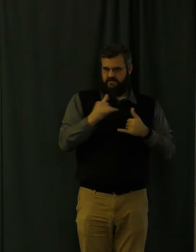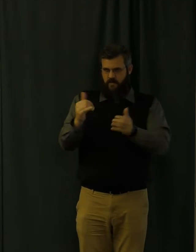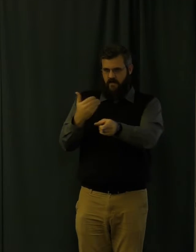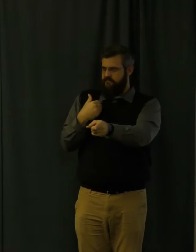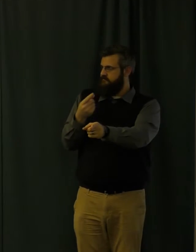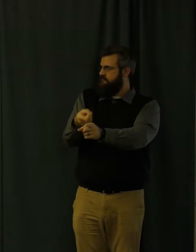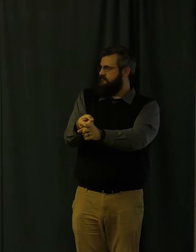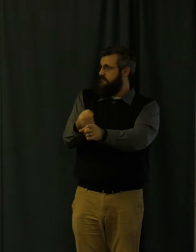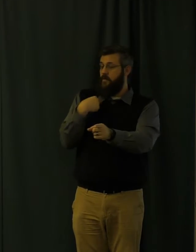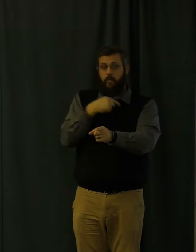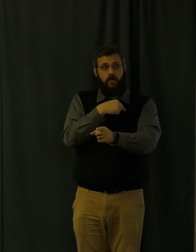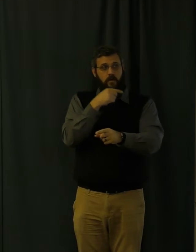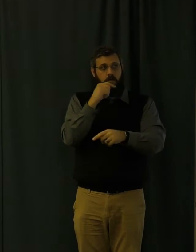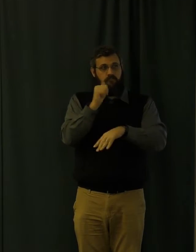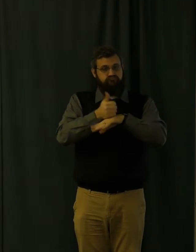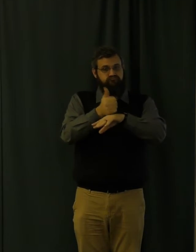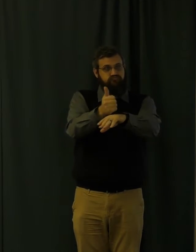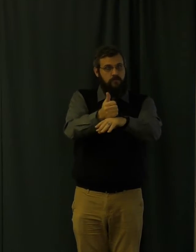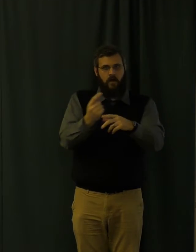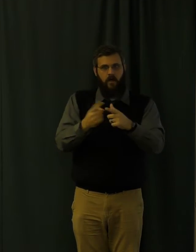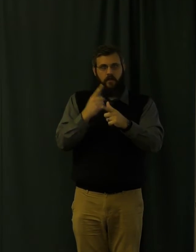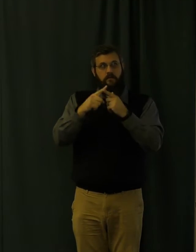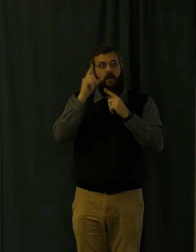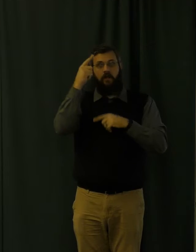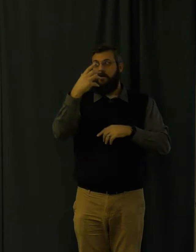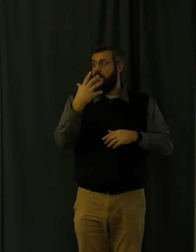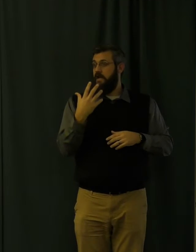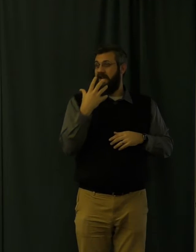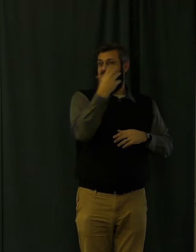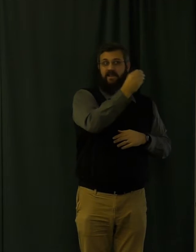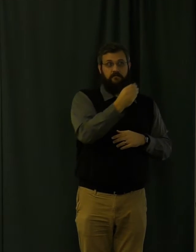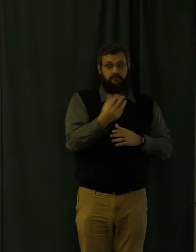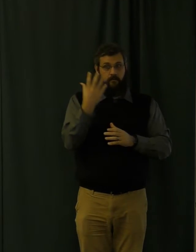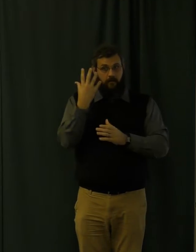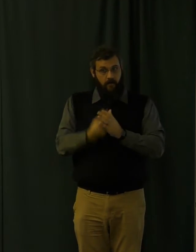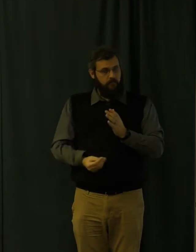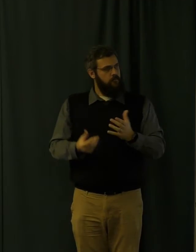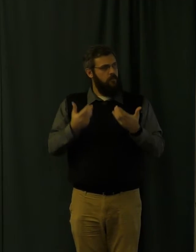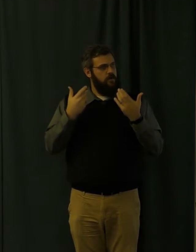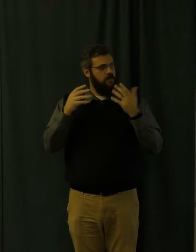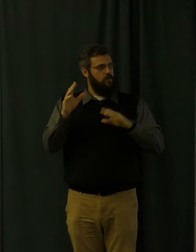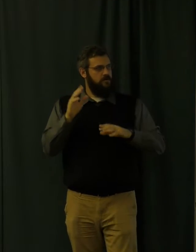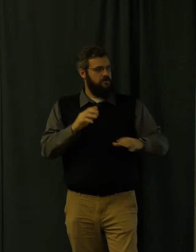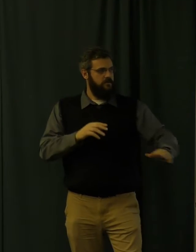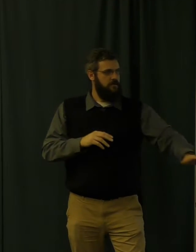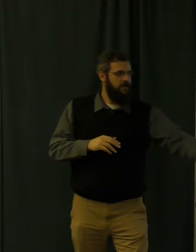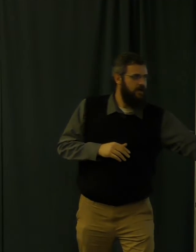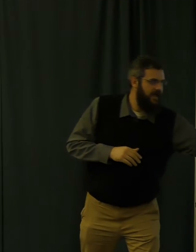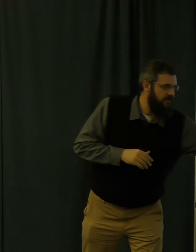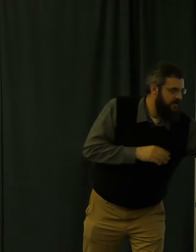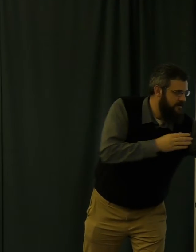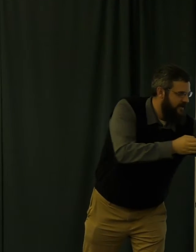want all the stuff that we make to have to worry about what's going to happen when and if we go somewhere. And so